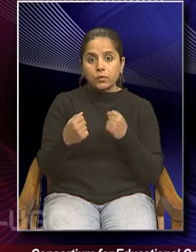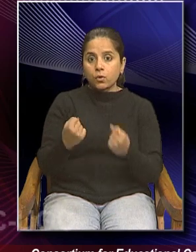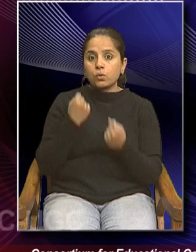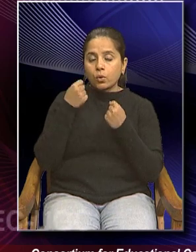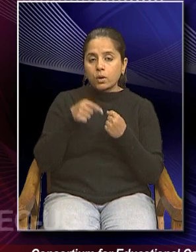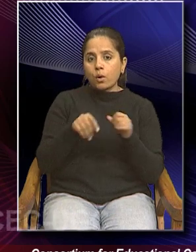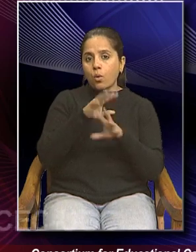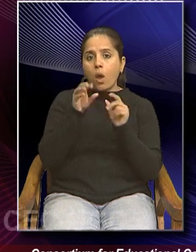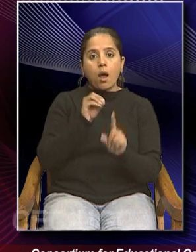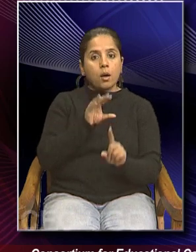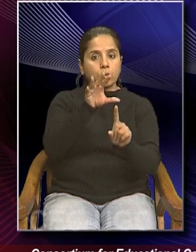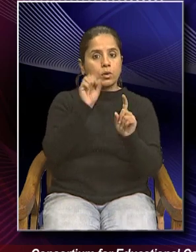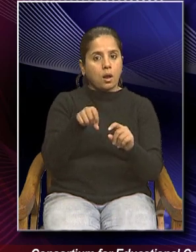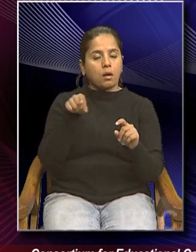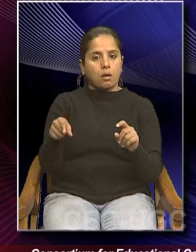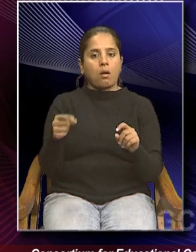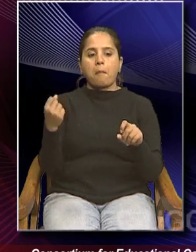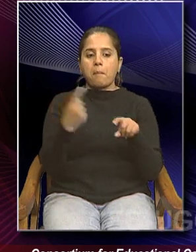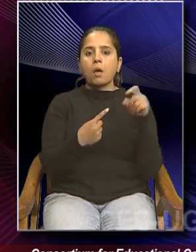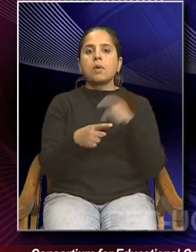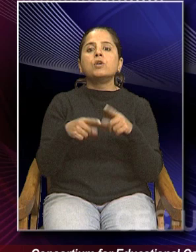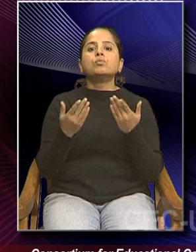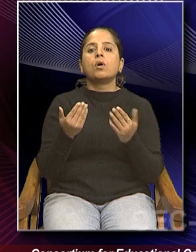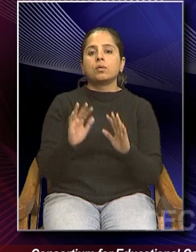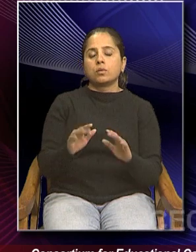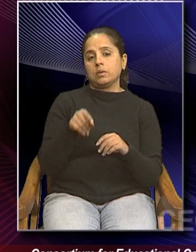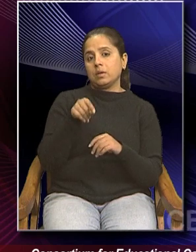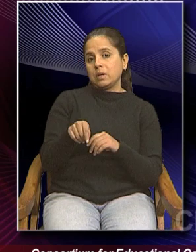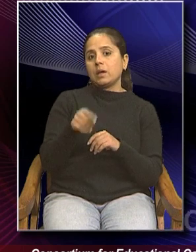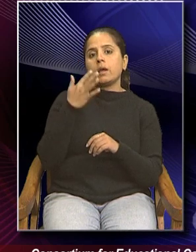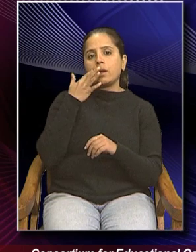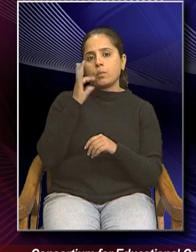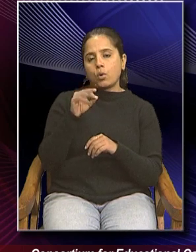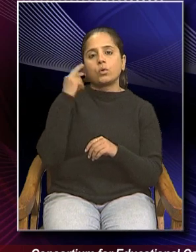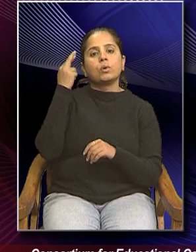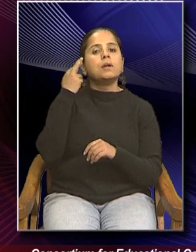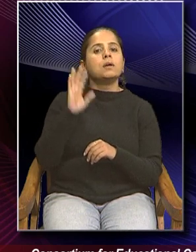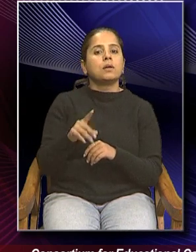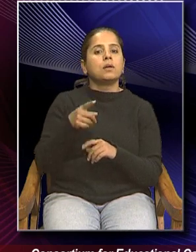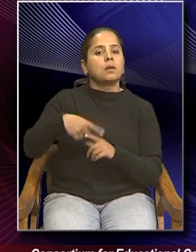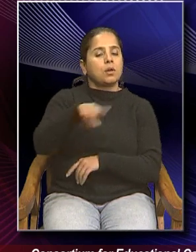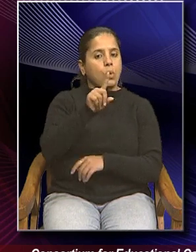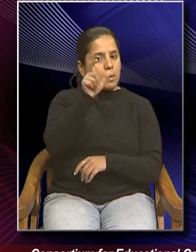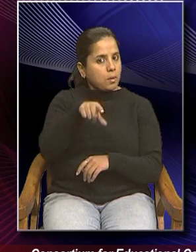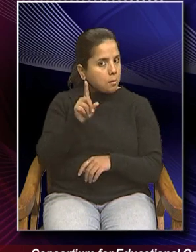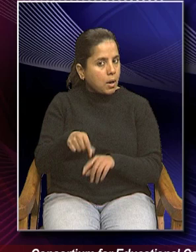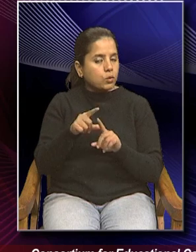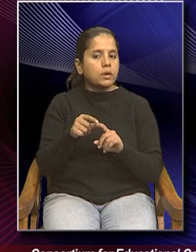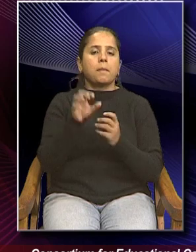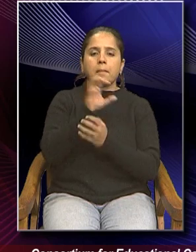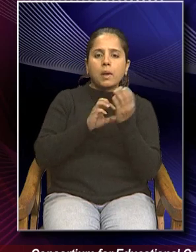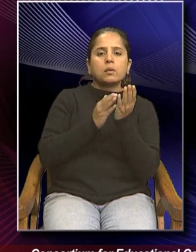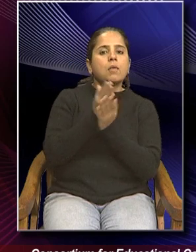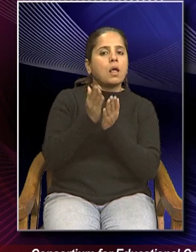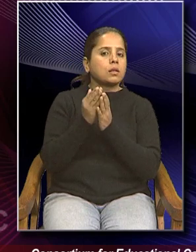each approach can complement each other. So this is one of the important reasons why one should use mixed method approaches